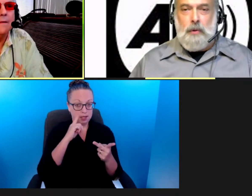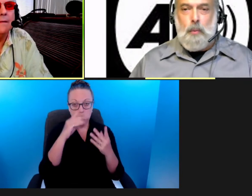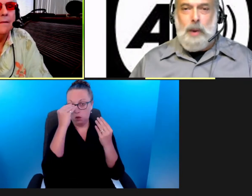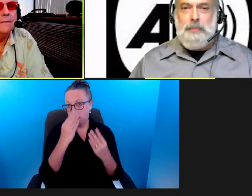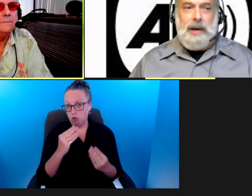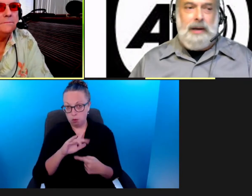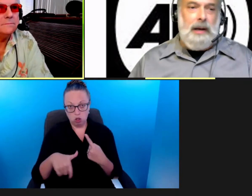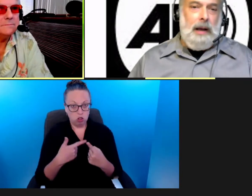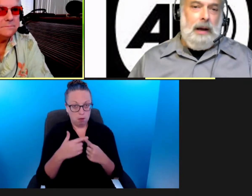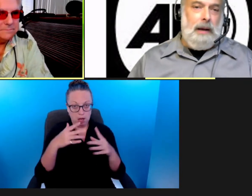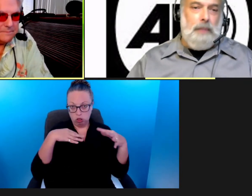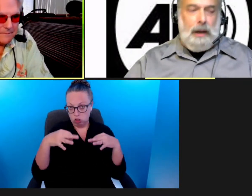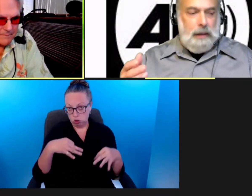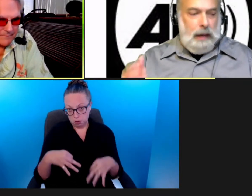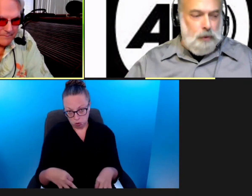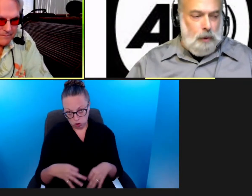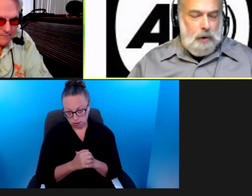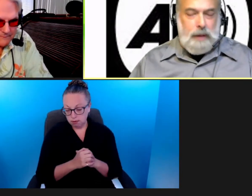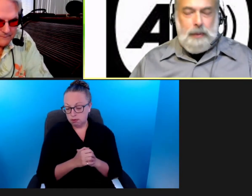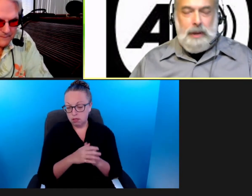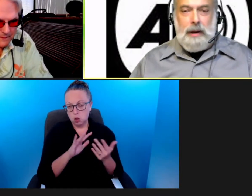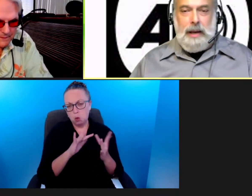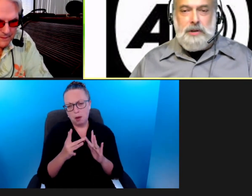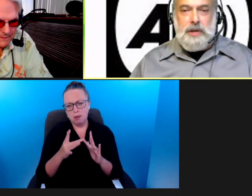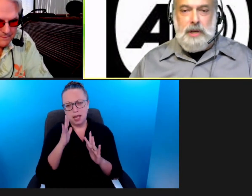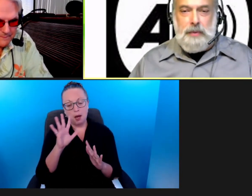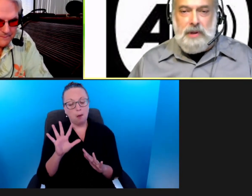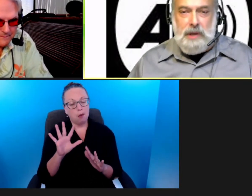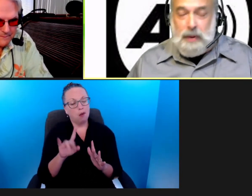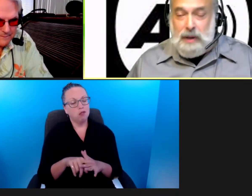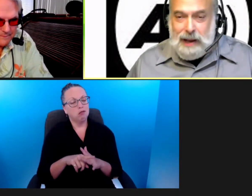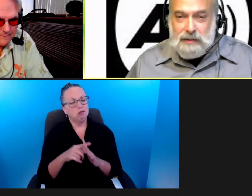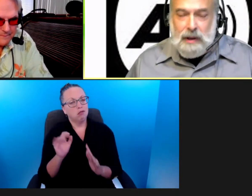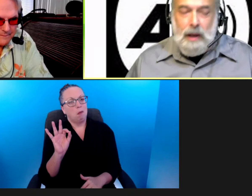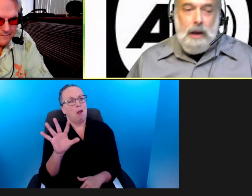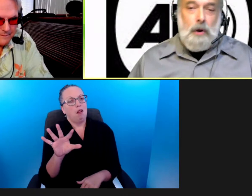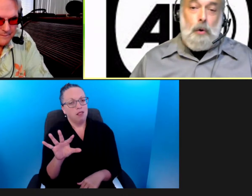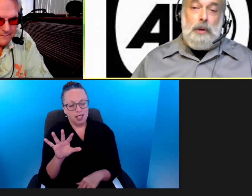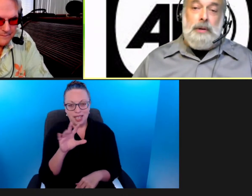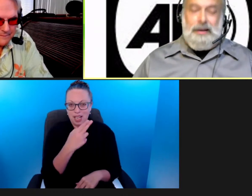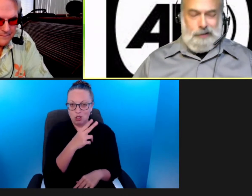description. The website, I'll do a quick plug,